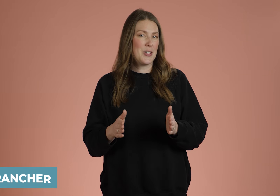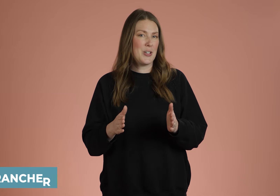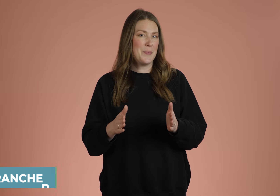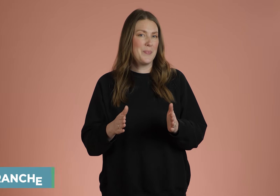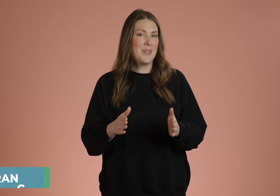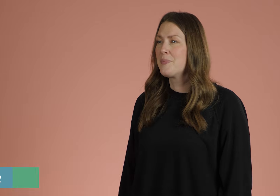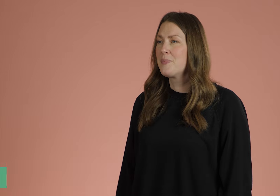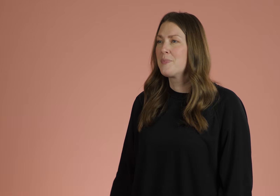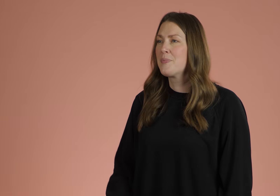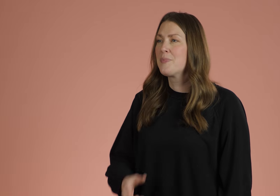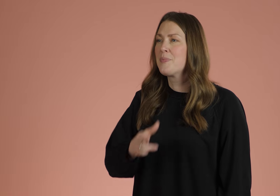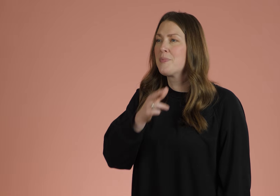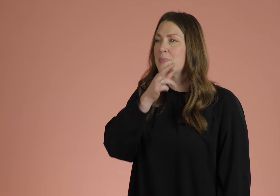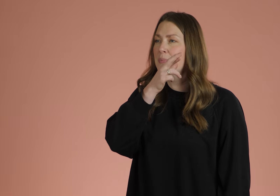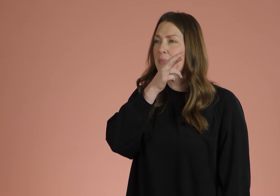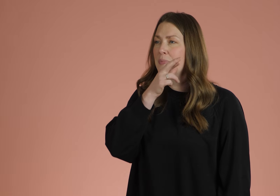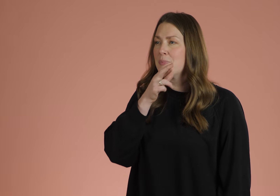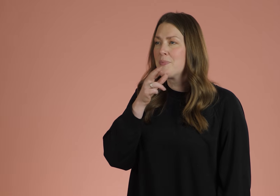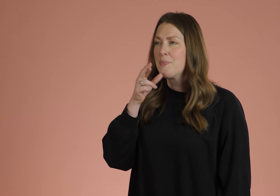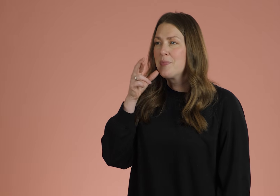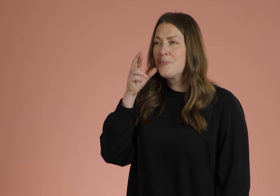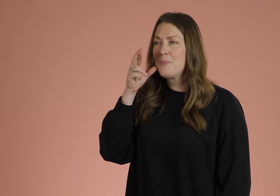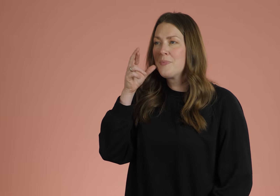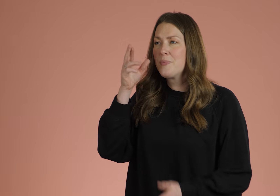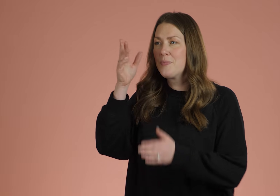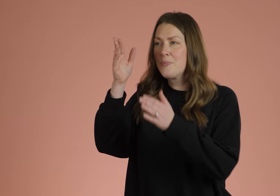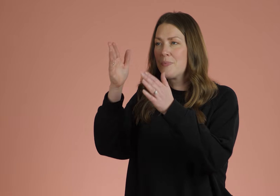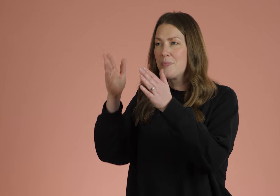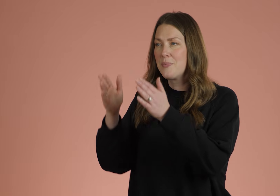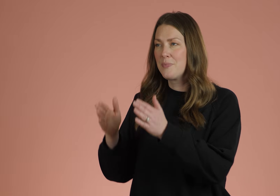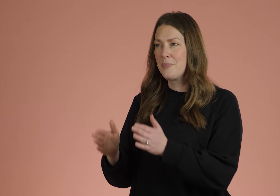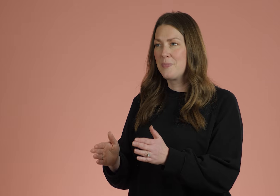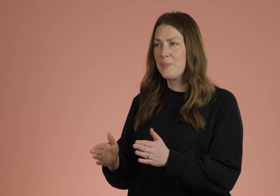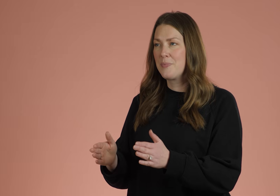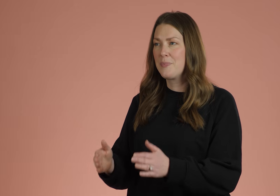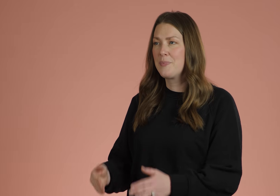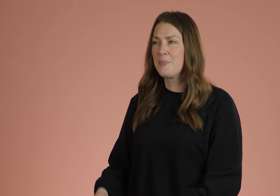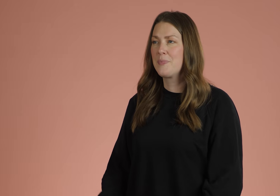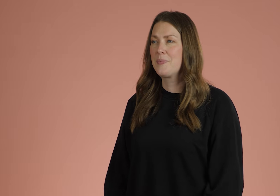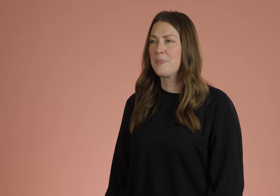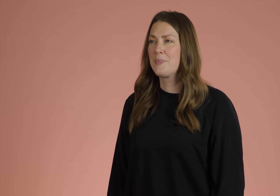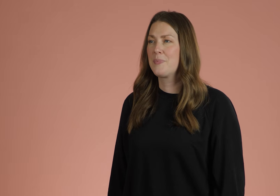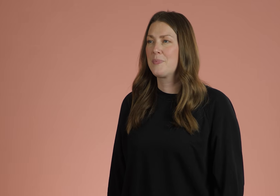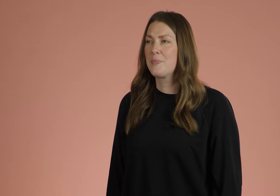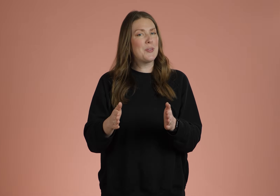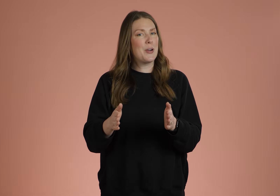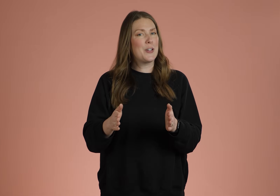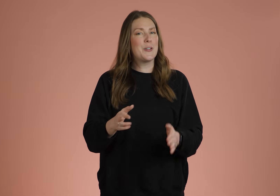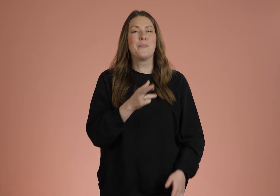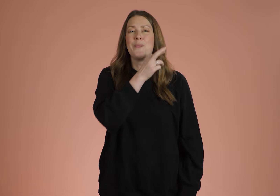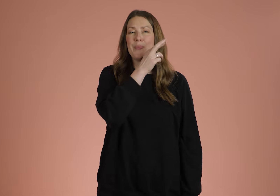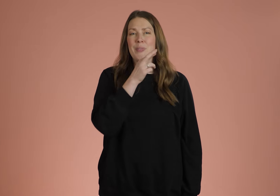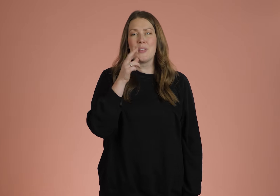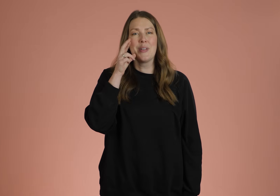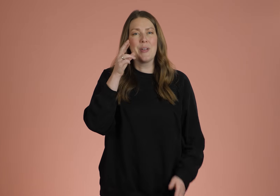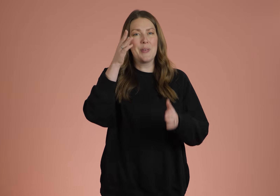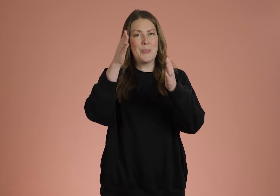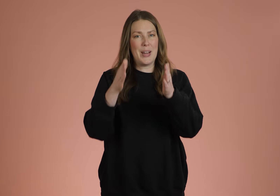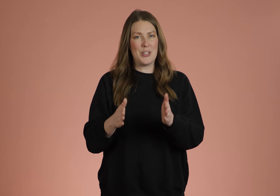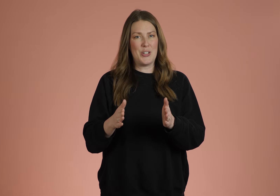Rancher. It's the sign farm, but initialized with an R and the agent marker. Rancher.